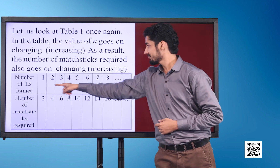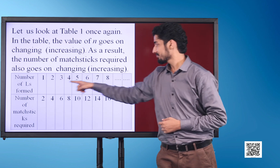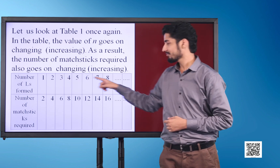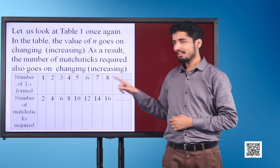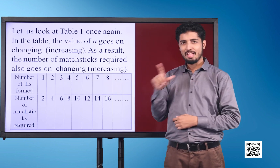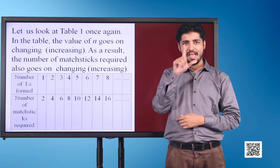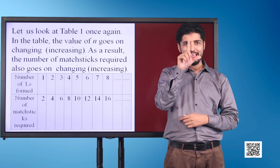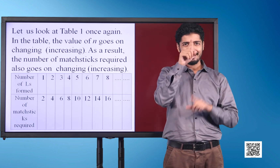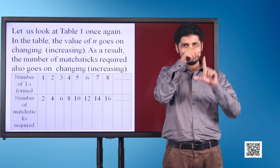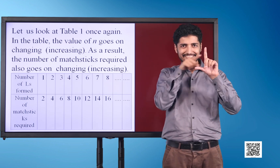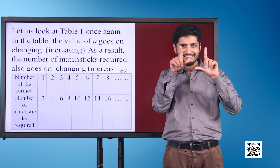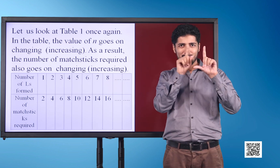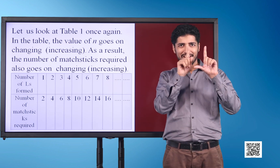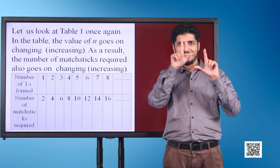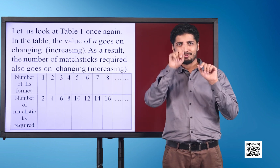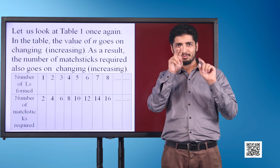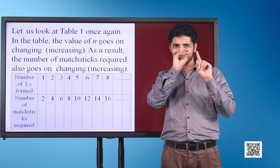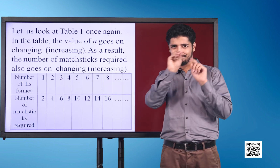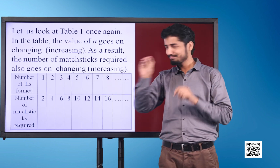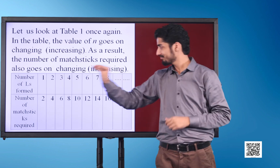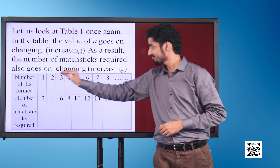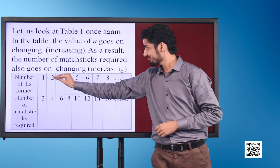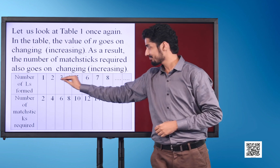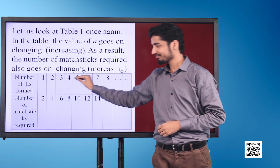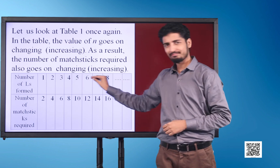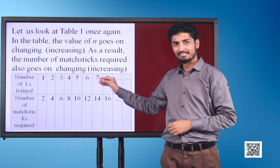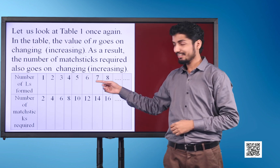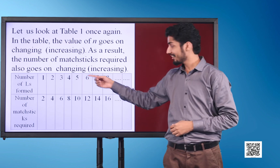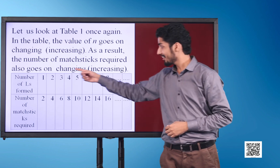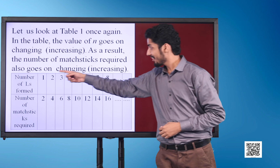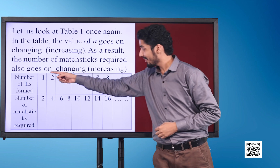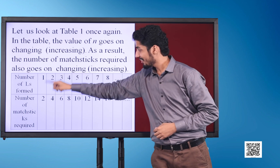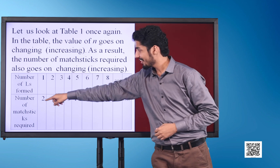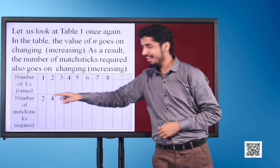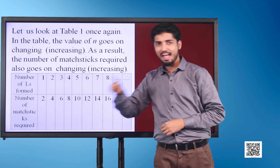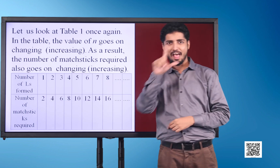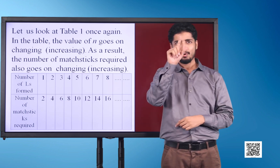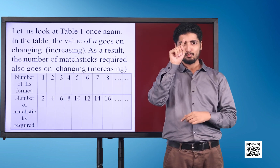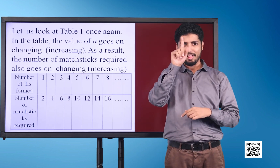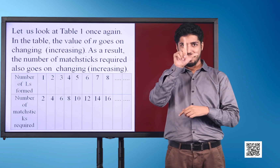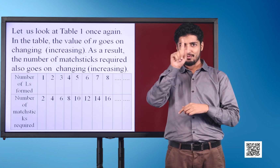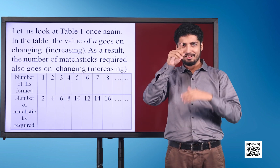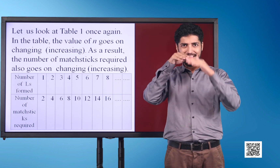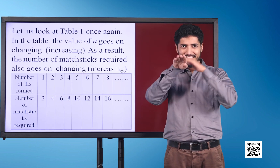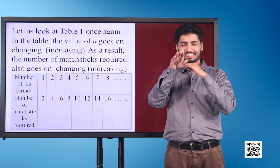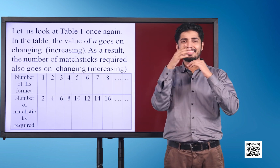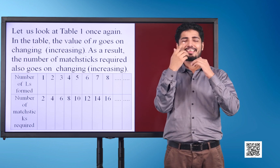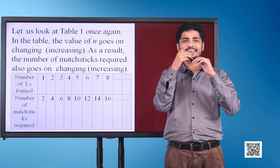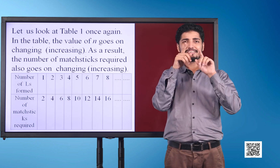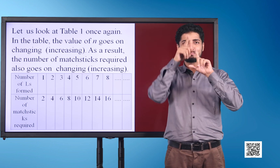In the table, the value of n goes on changing, that is, increasing. As a result, the number of matchsticks